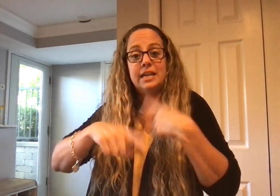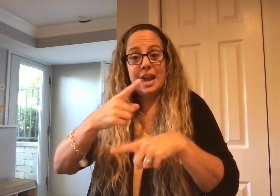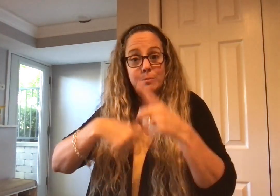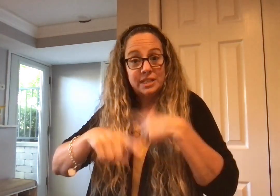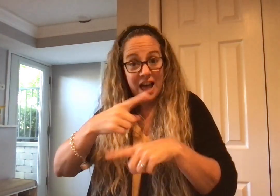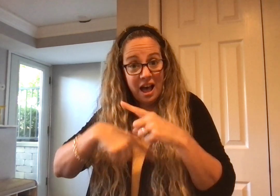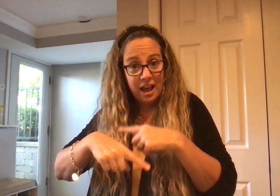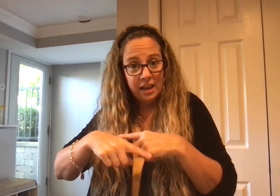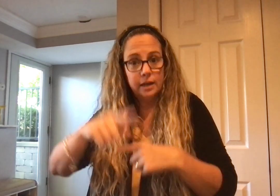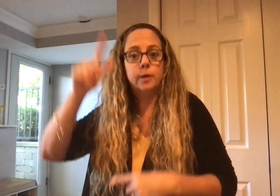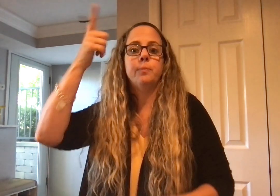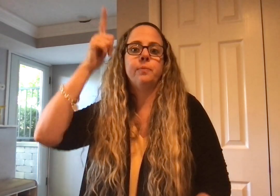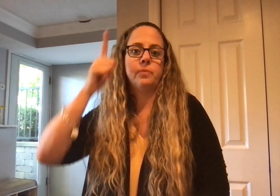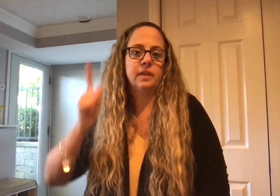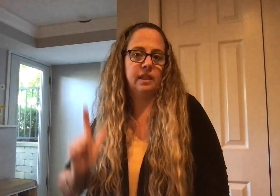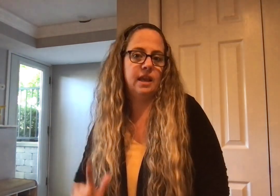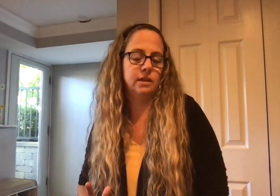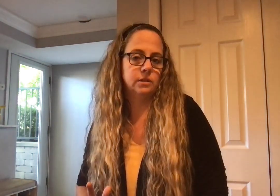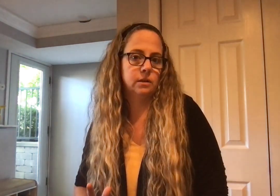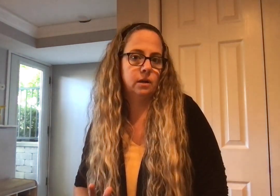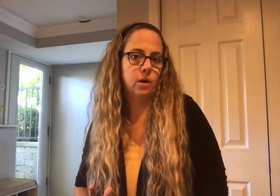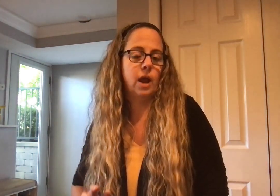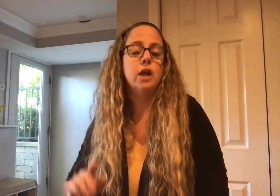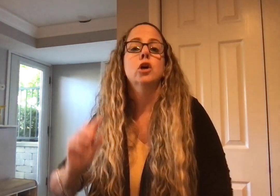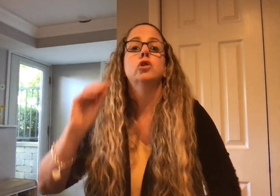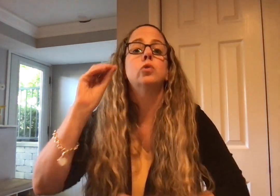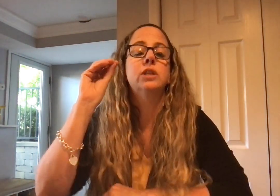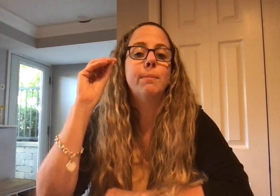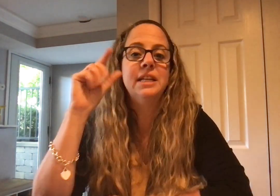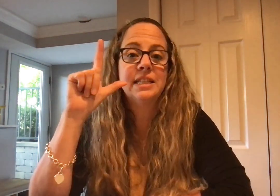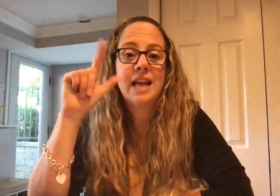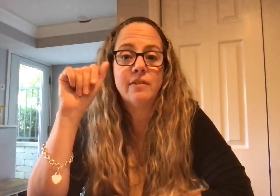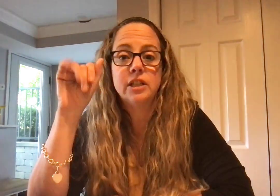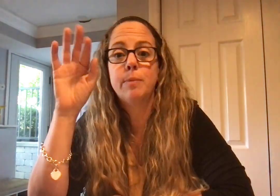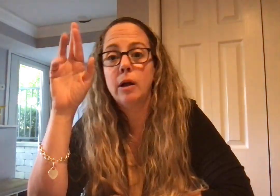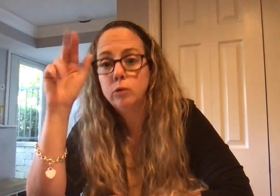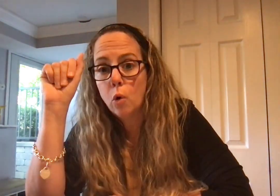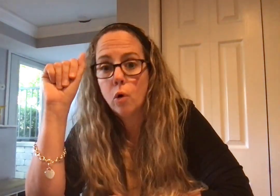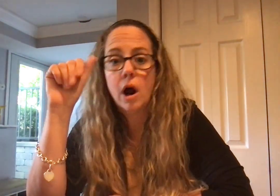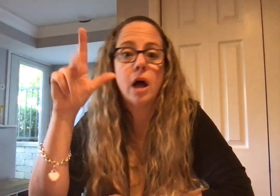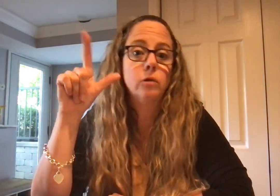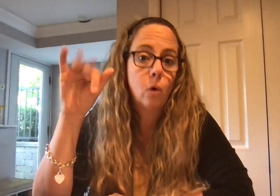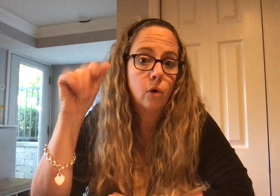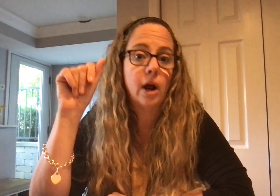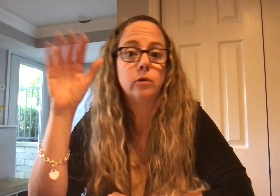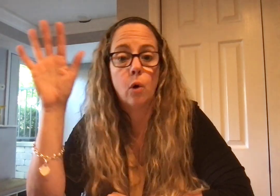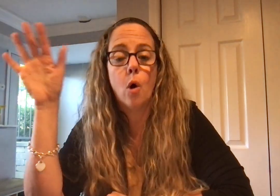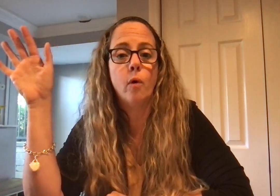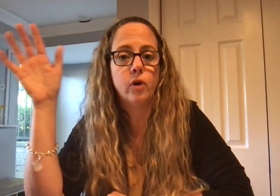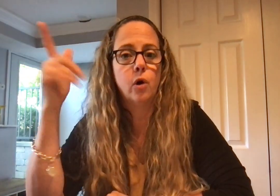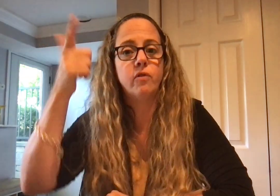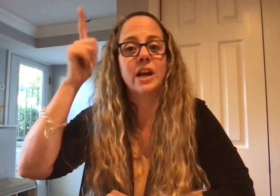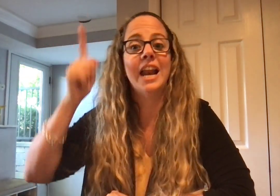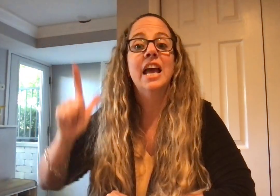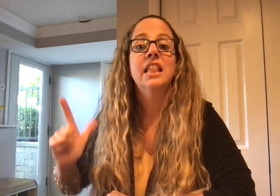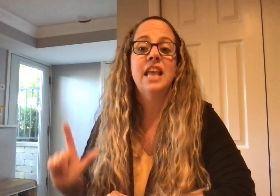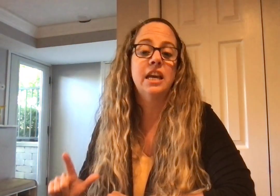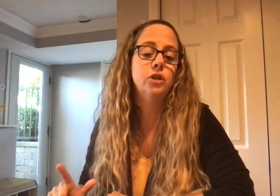name sign this. Okay, so somebody doesn't have to spell Laura over and over again. They can just